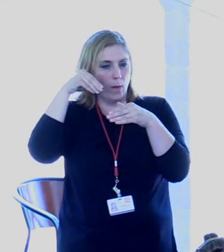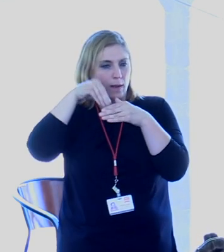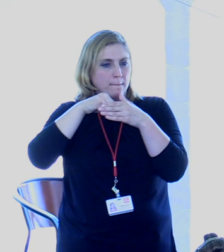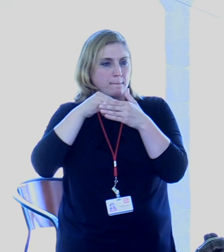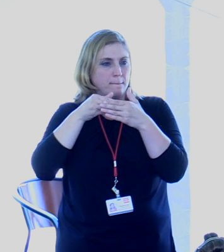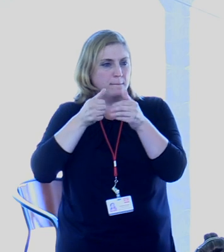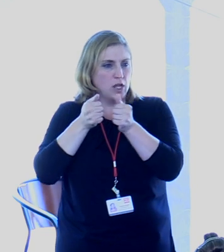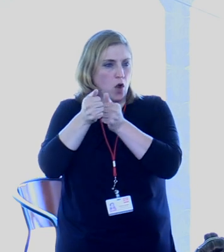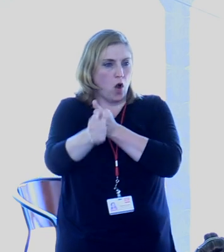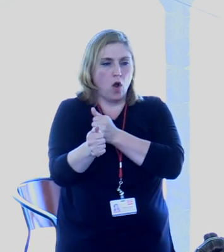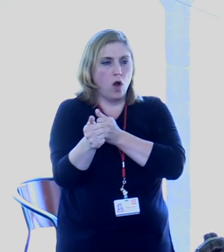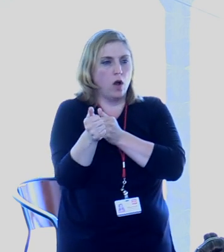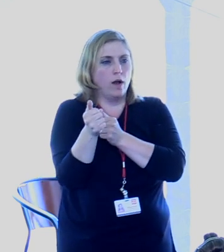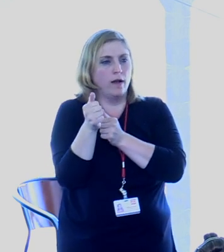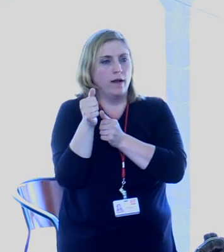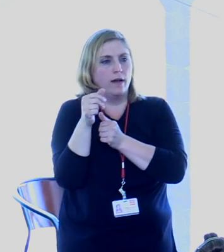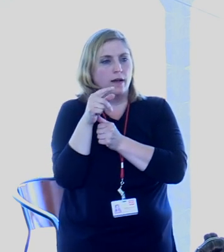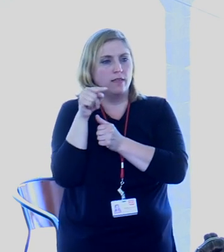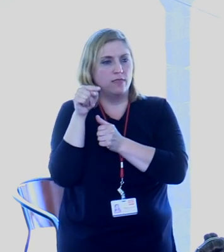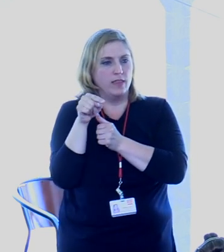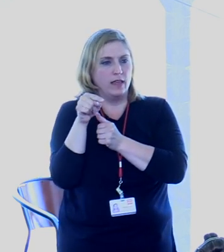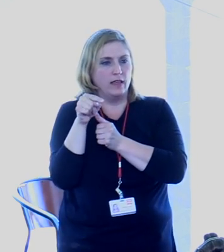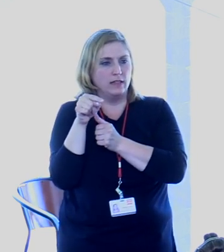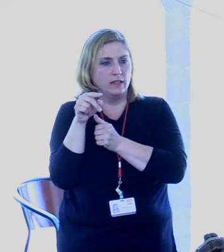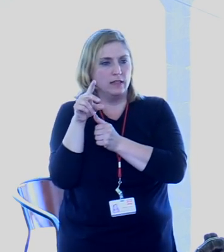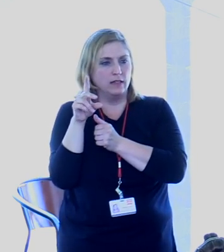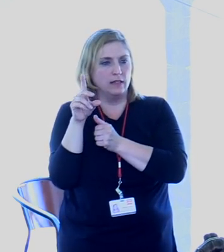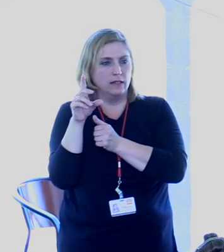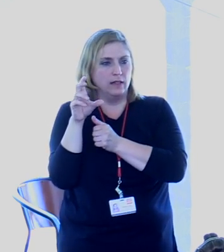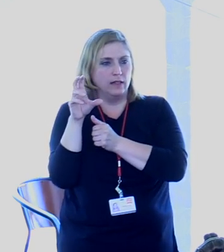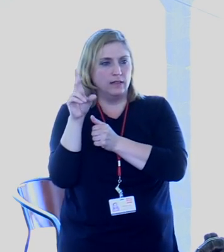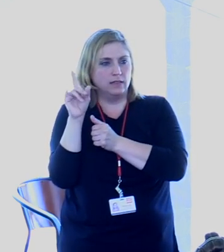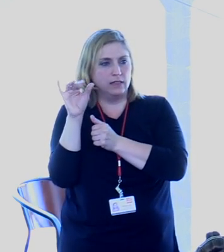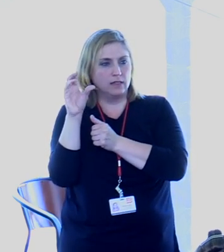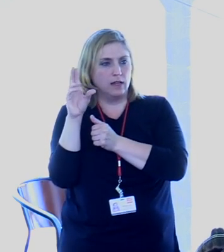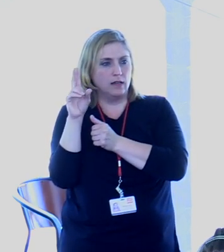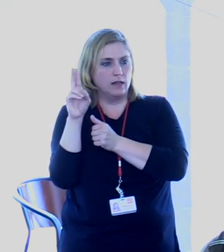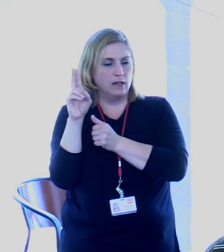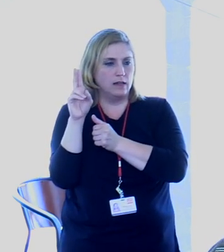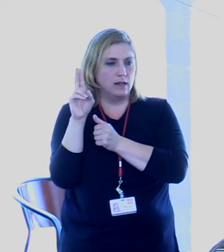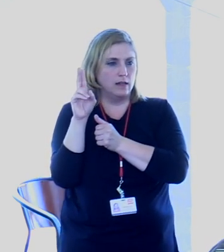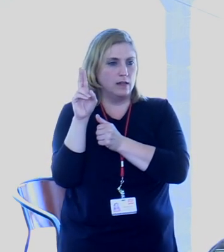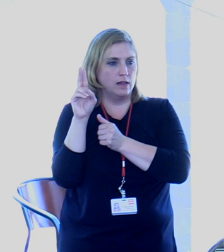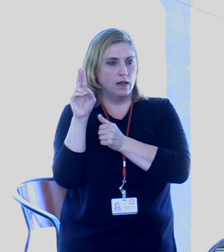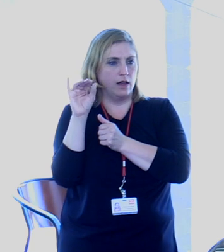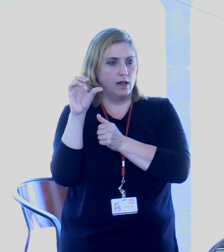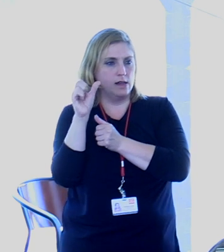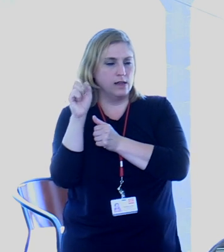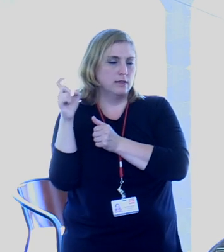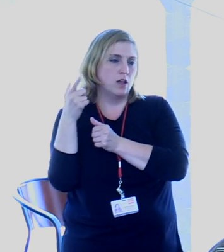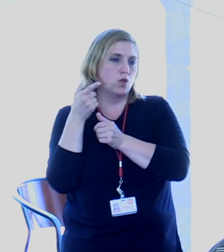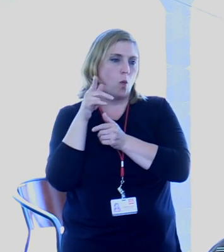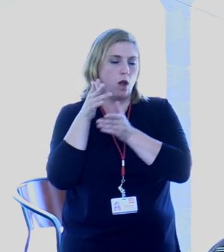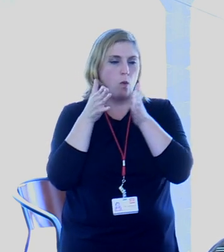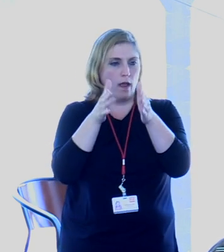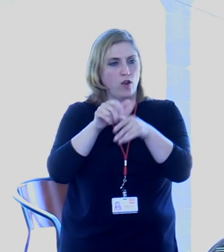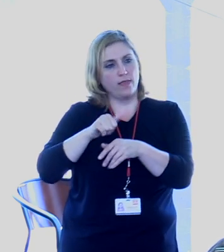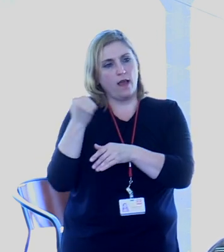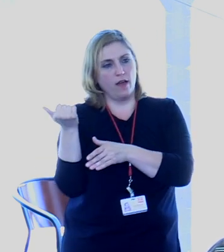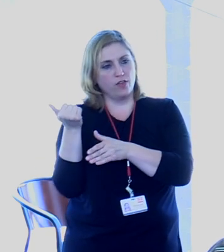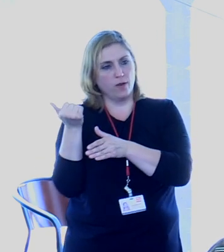beyond this this disguise, which would divert us down one way or the